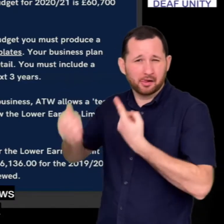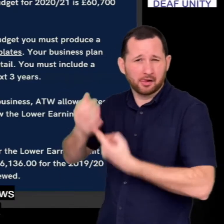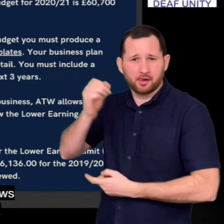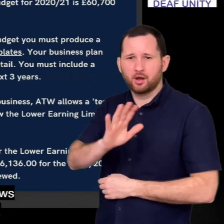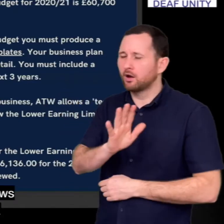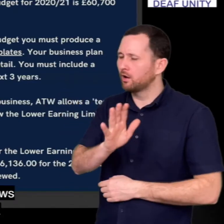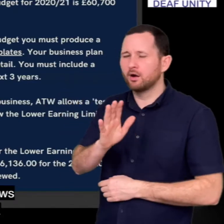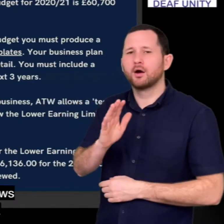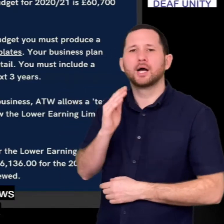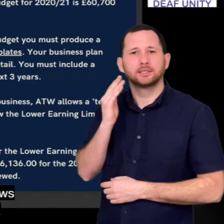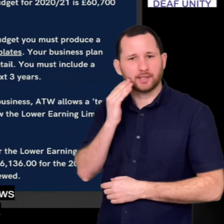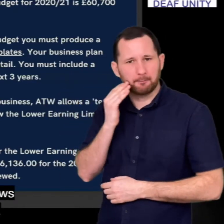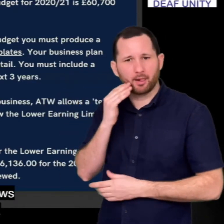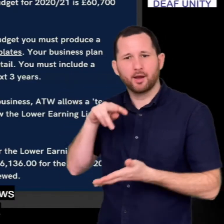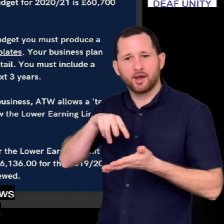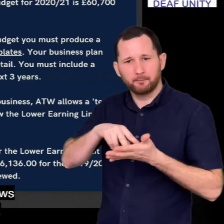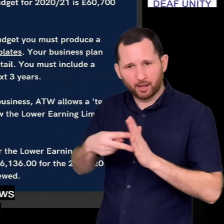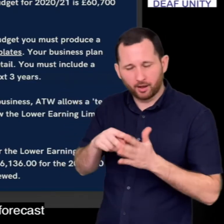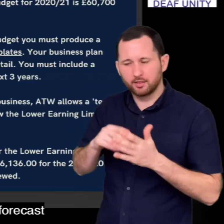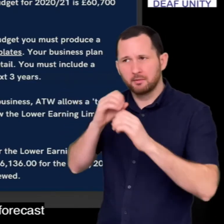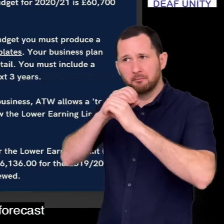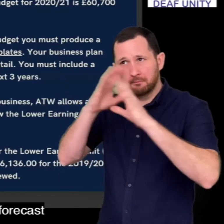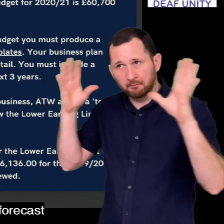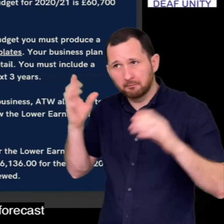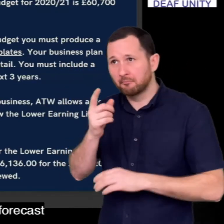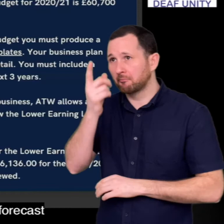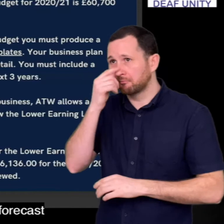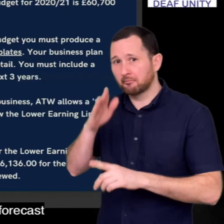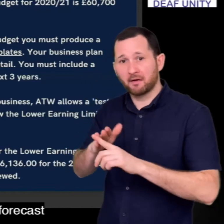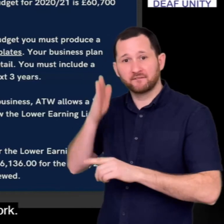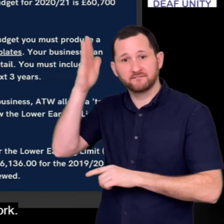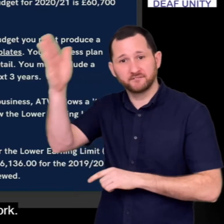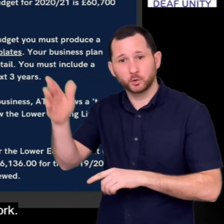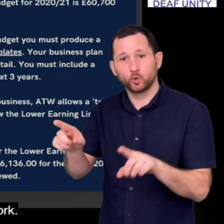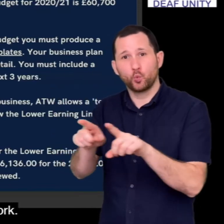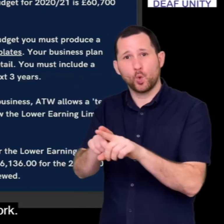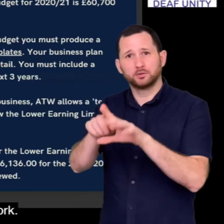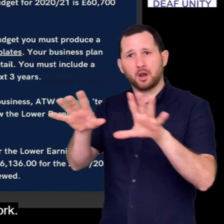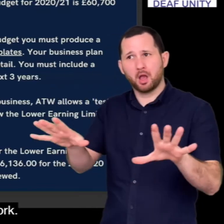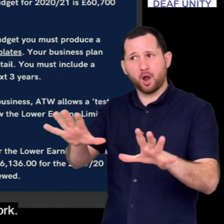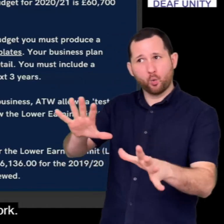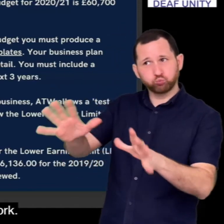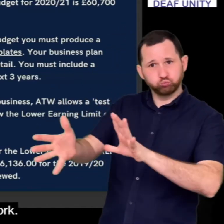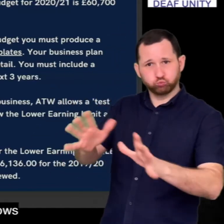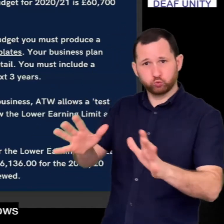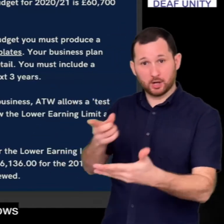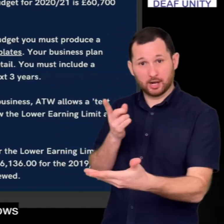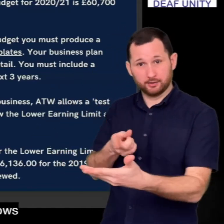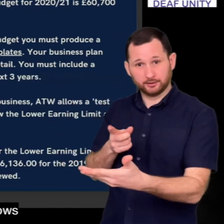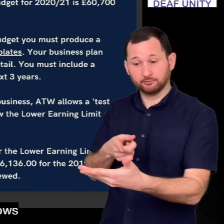but, you know, it just shows that you're planning. So everybody knows like a forecast is in effect like guesswork,